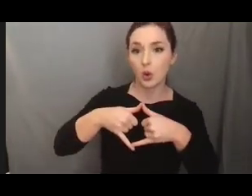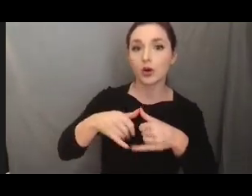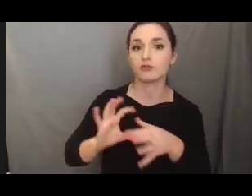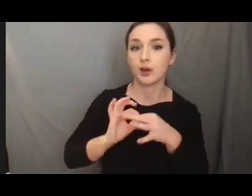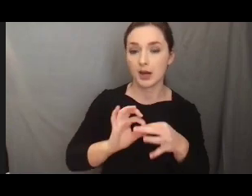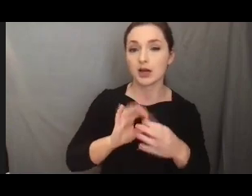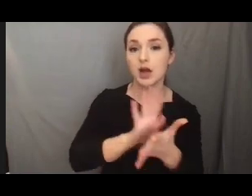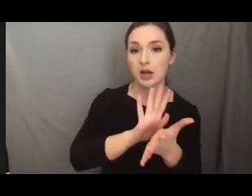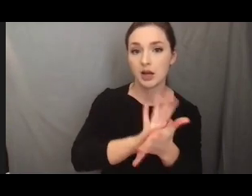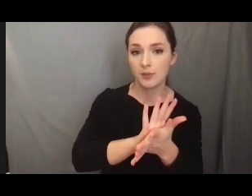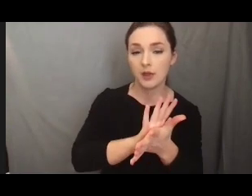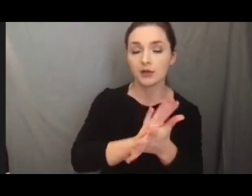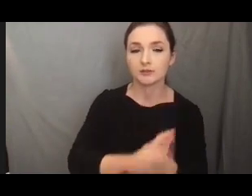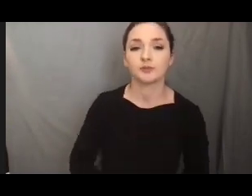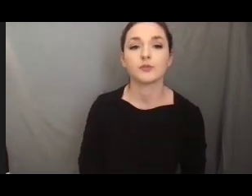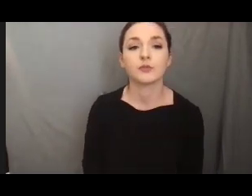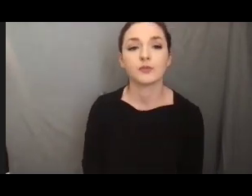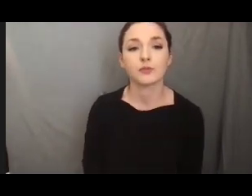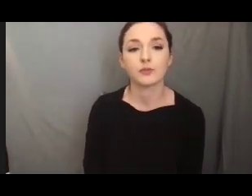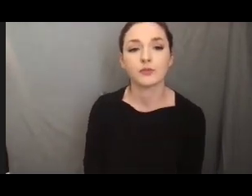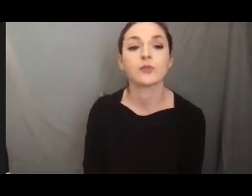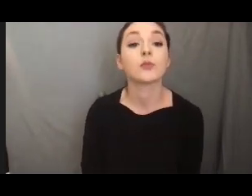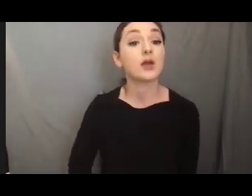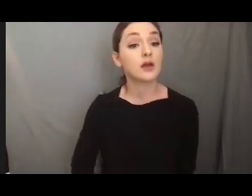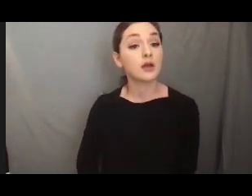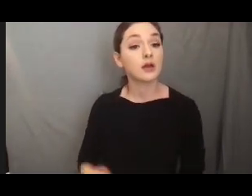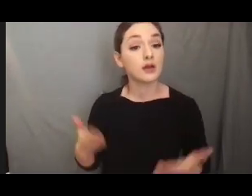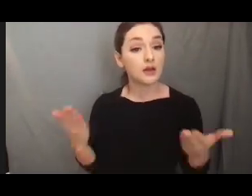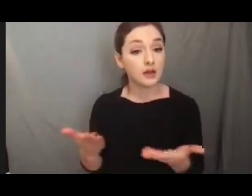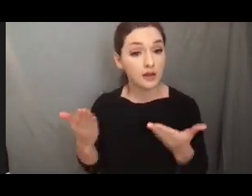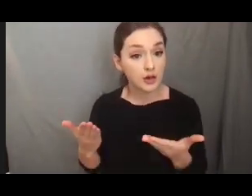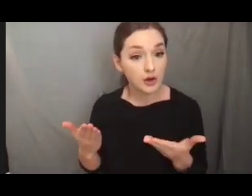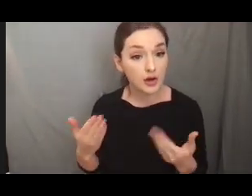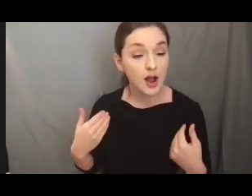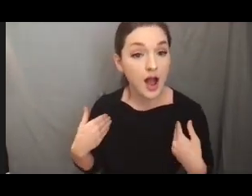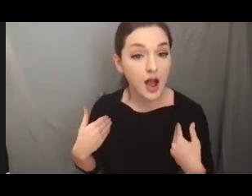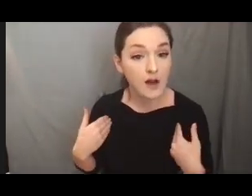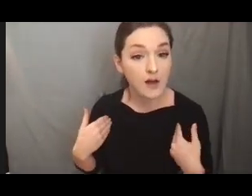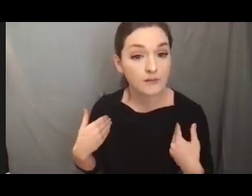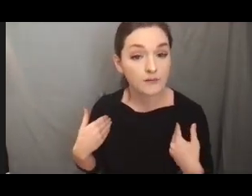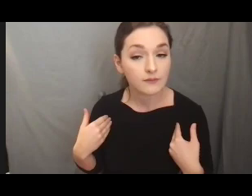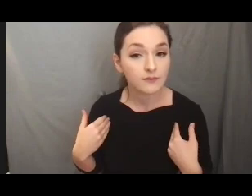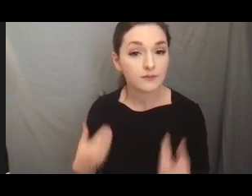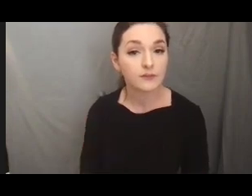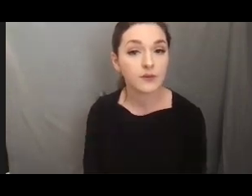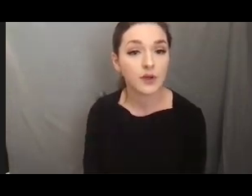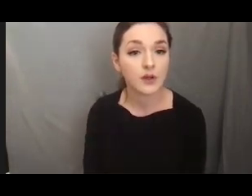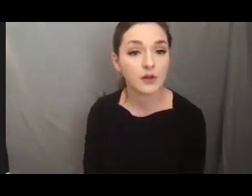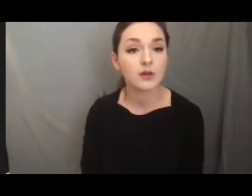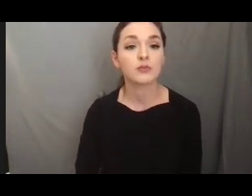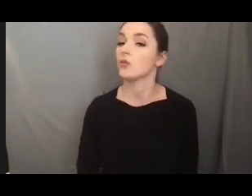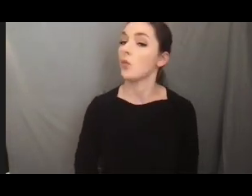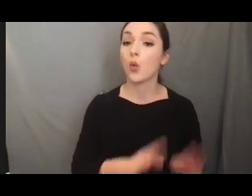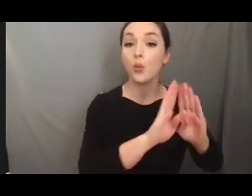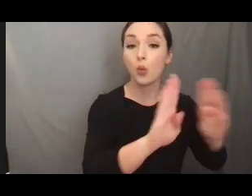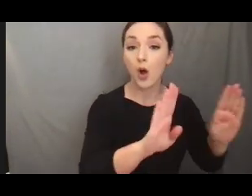see, over here, this is 3 different awards, Emerald, Higgin, and Jackson Award. So both these walls have actually